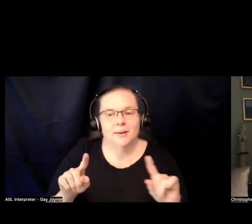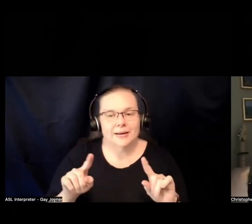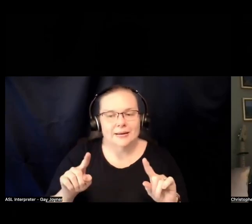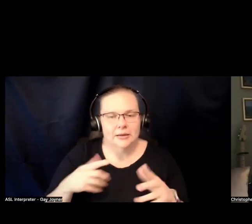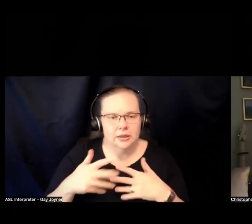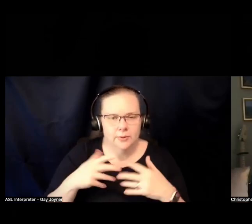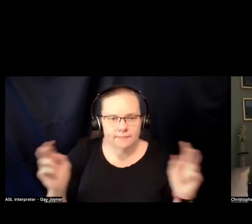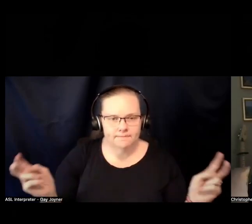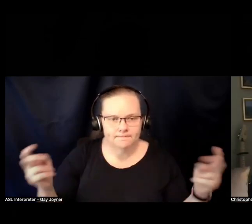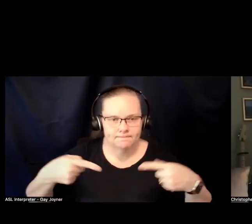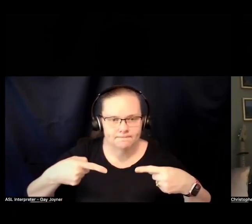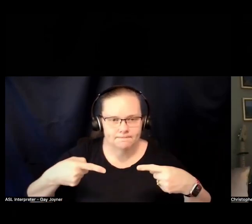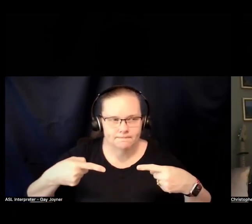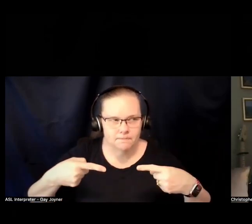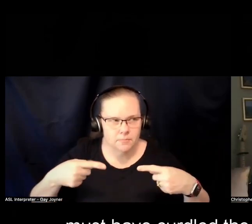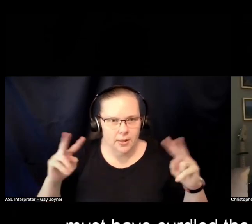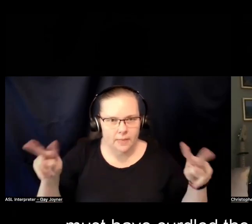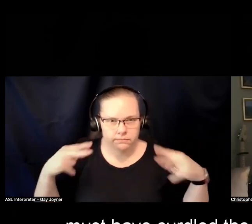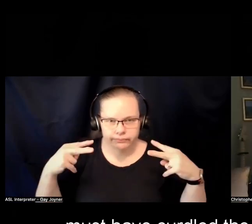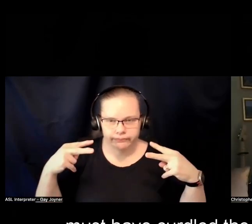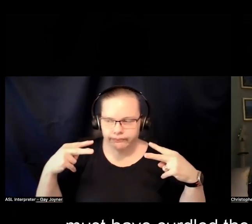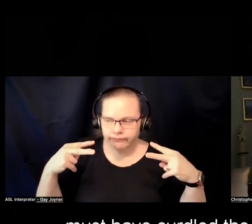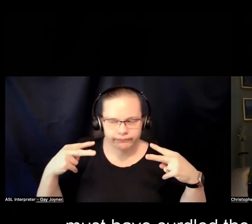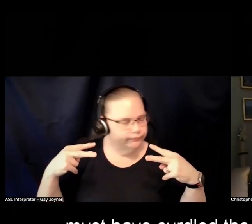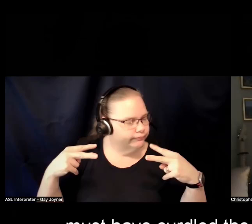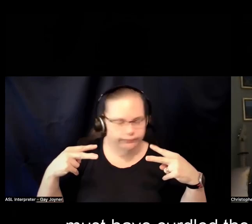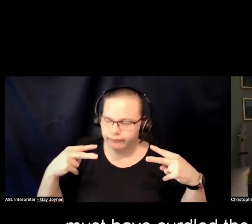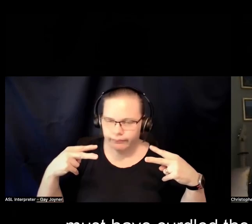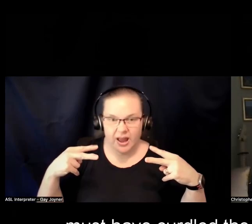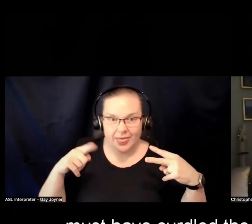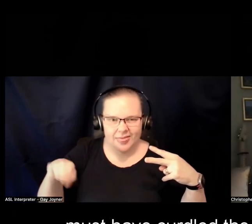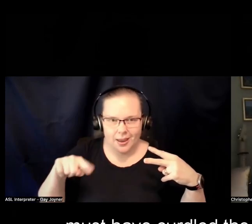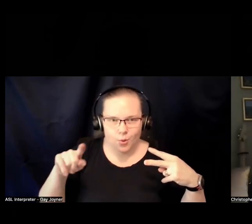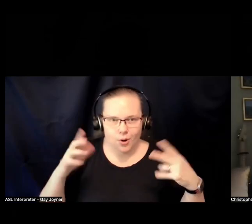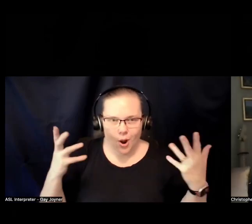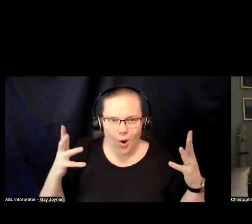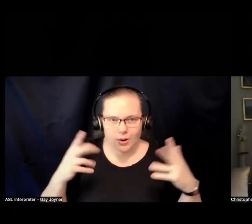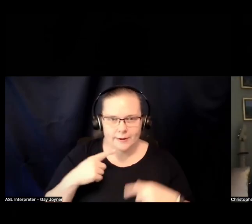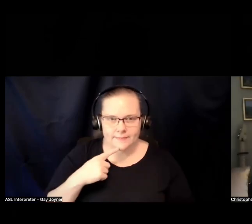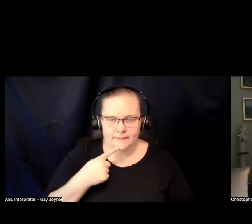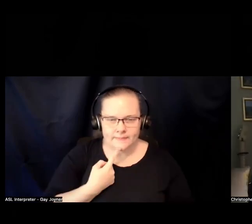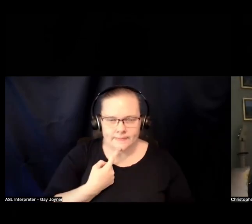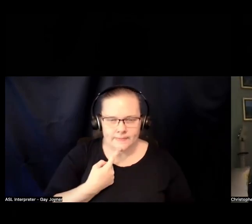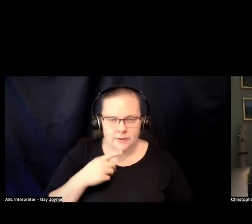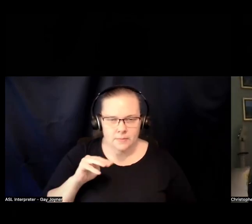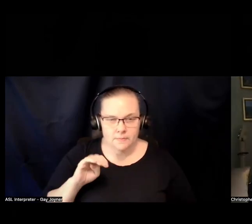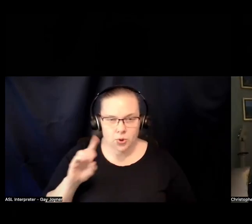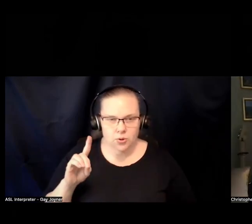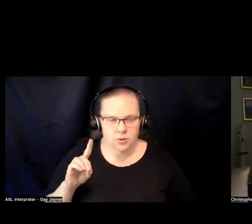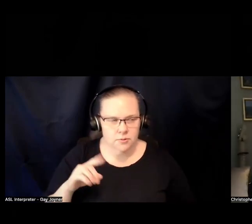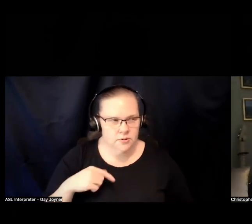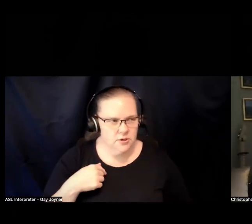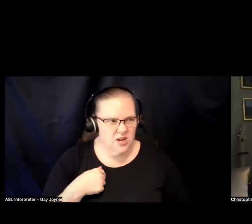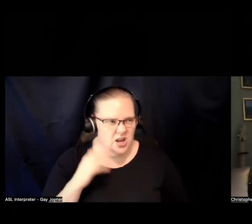table on what had been a long, deflating day must have curdled the senator's already sour mood. I am going to tear you limb